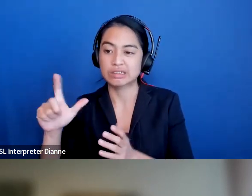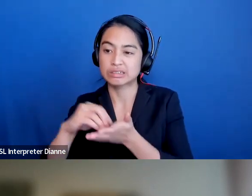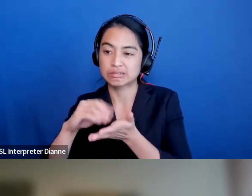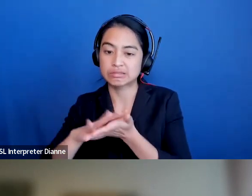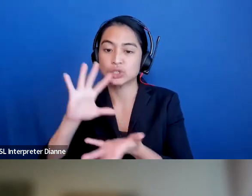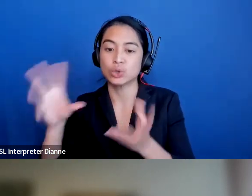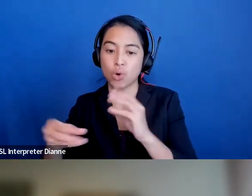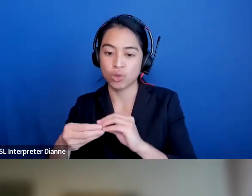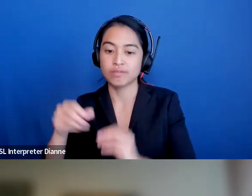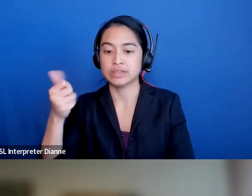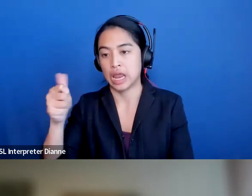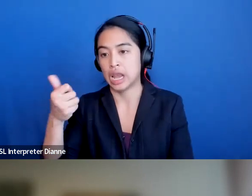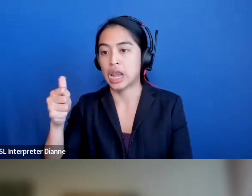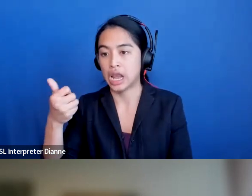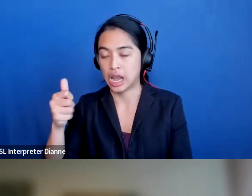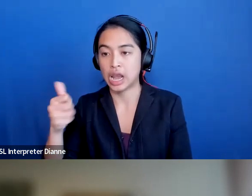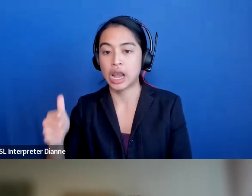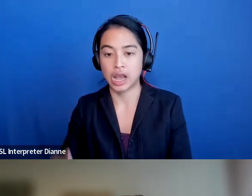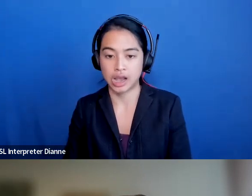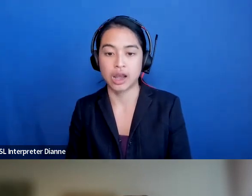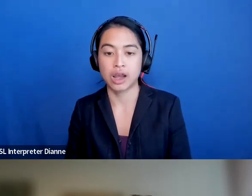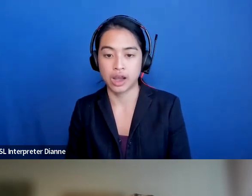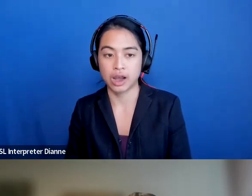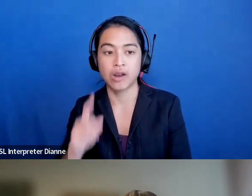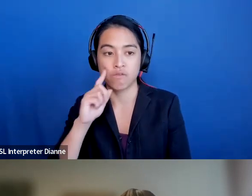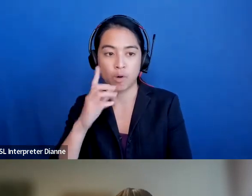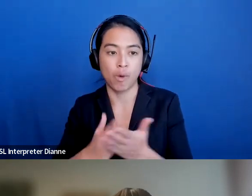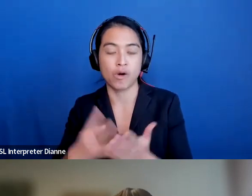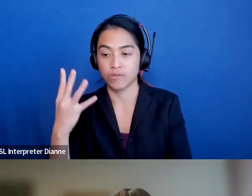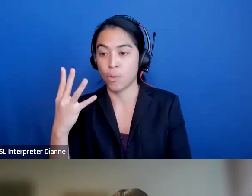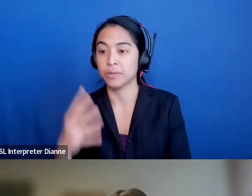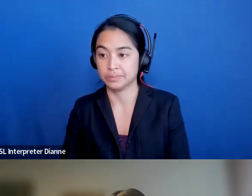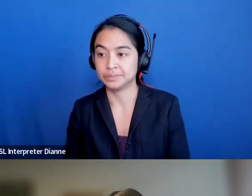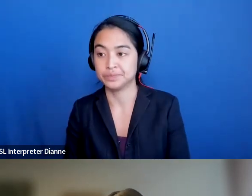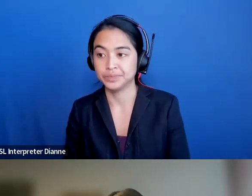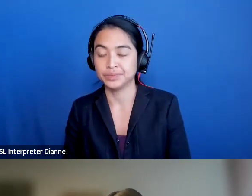a total of 10 for part 4.